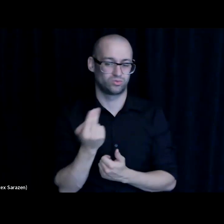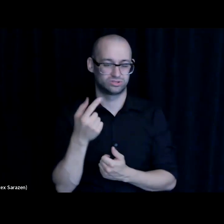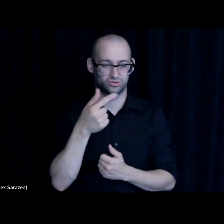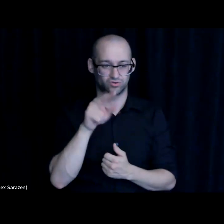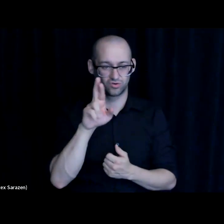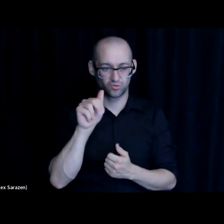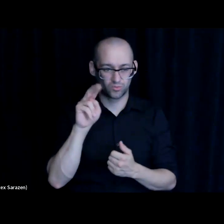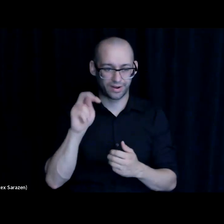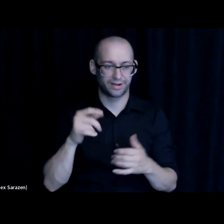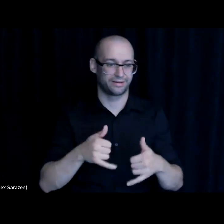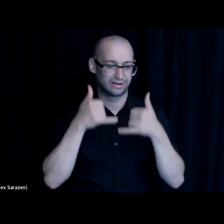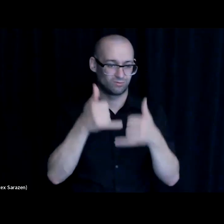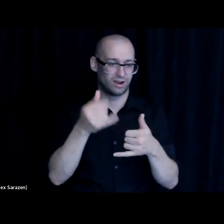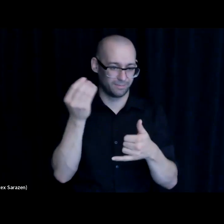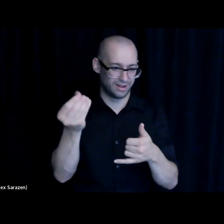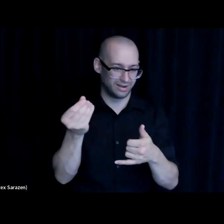but what are those